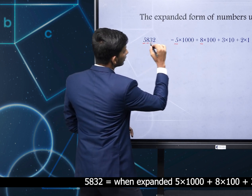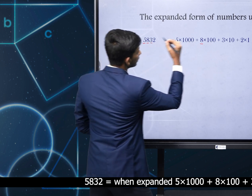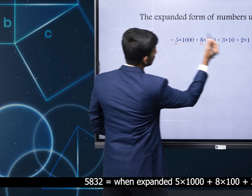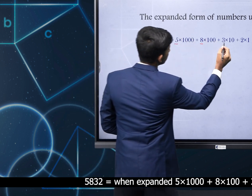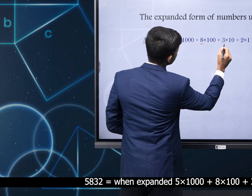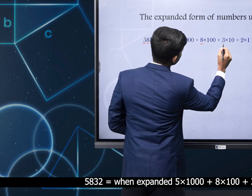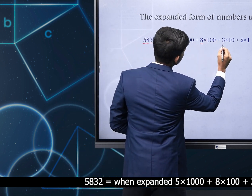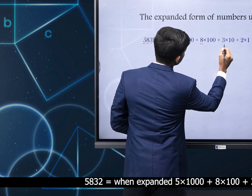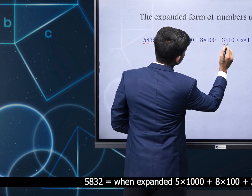and 3 into 10